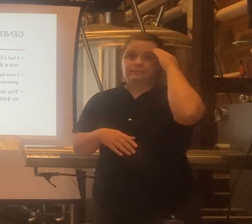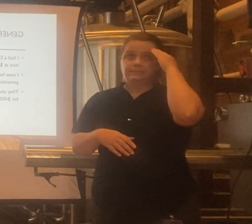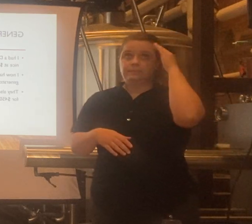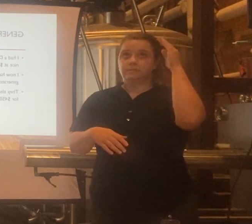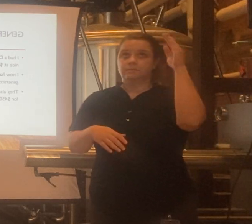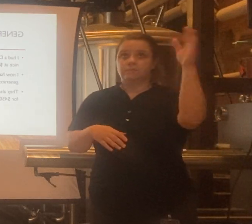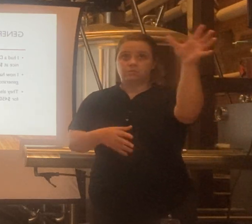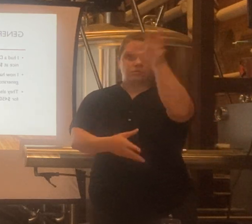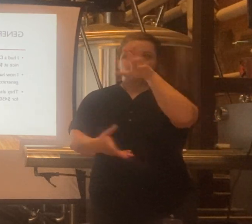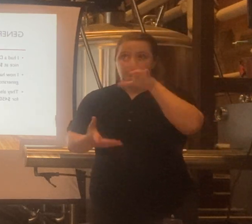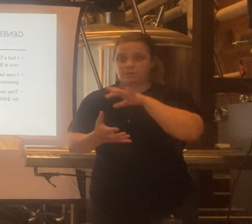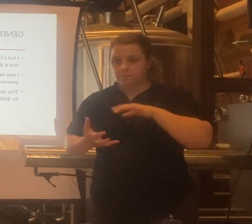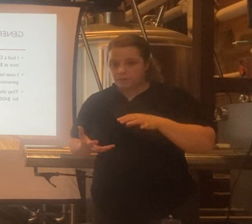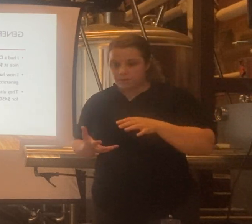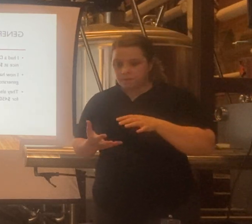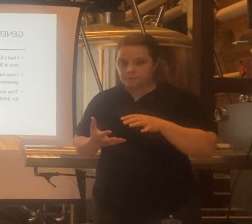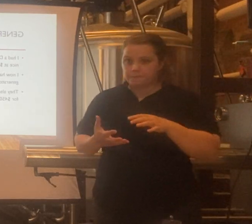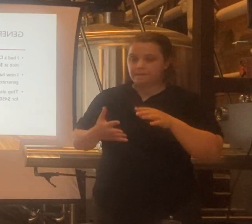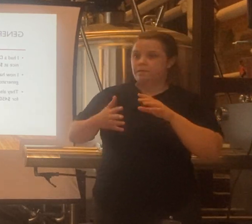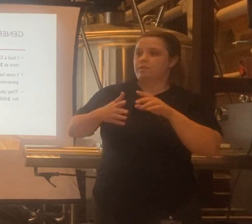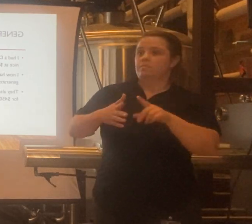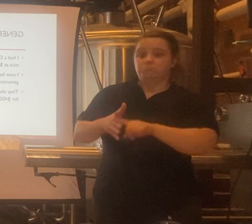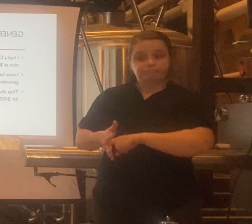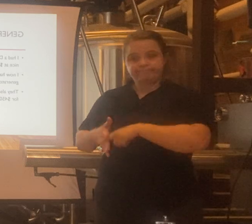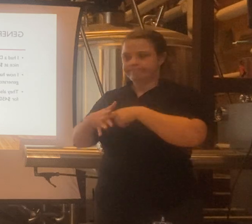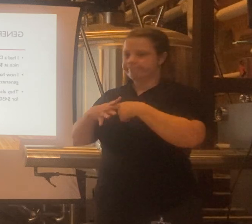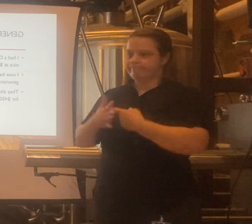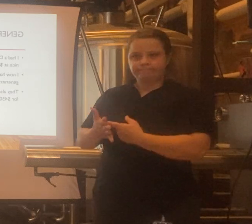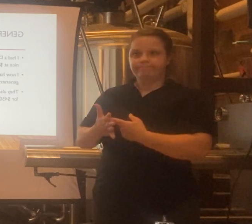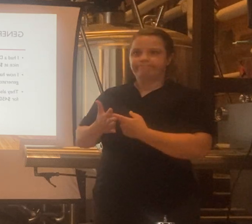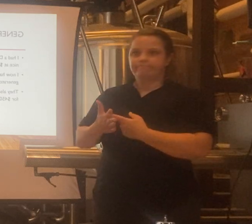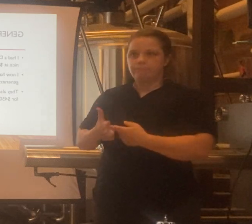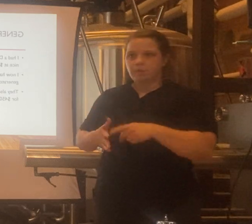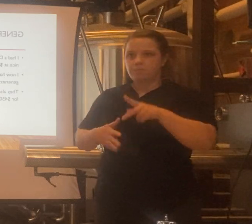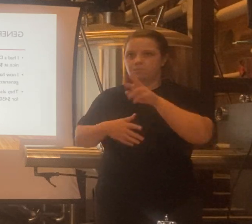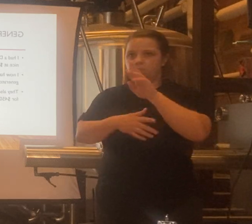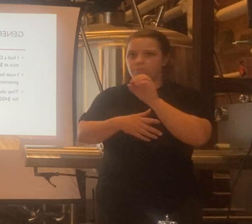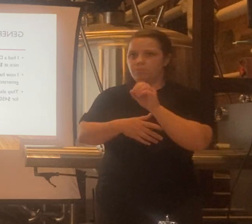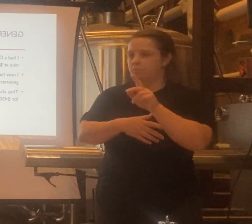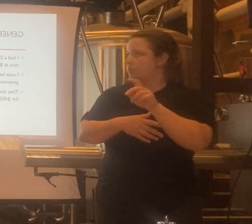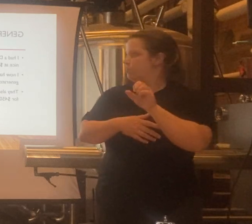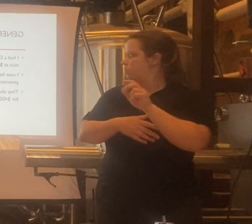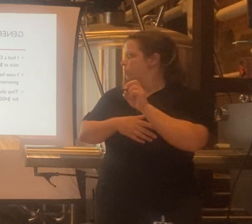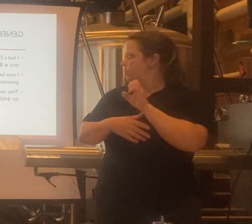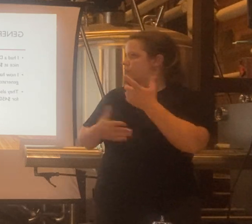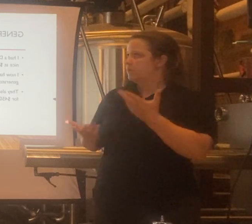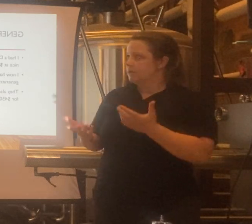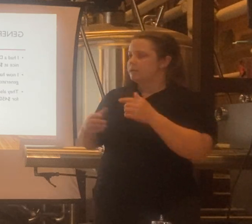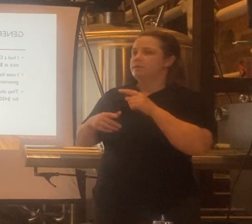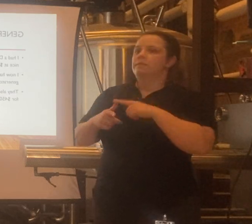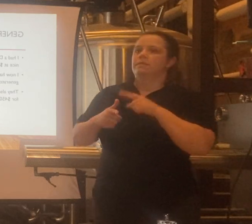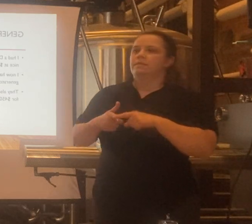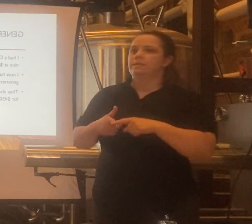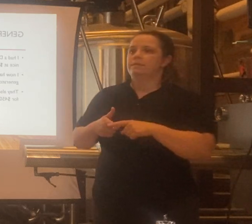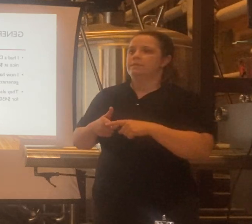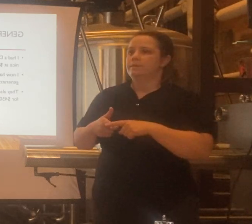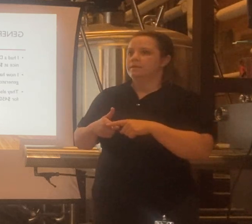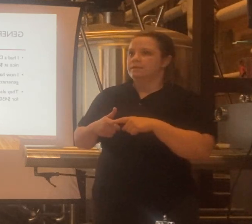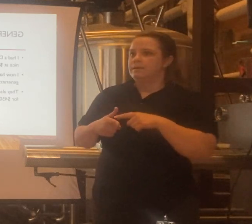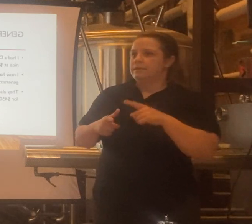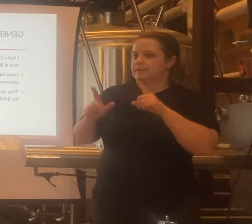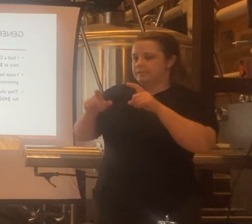coming. And it powered right up on the propane. So that was pretty funny. And yes, I've tested that one because, you got to put oil in them. They don't come with